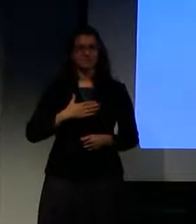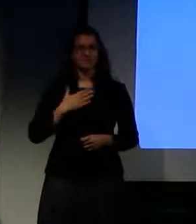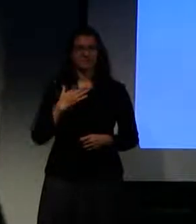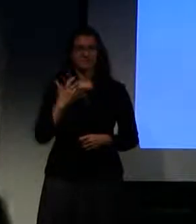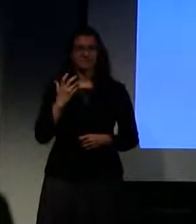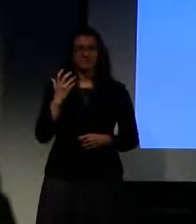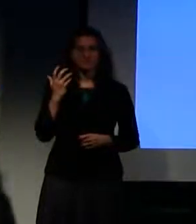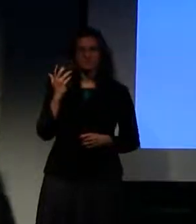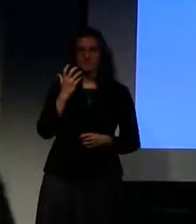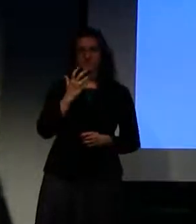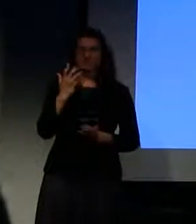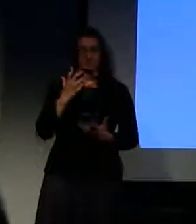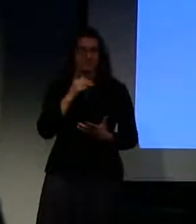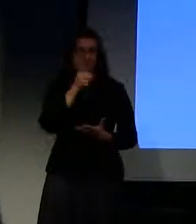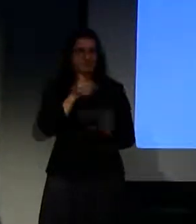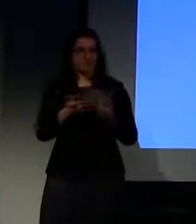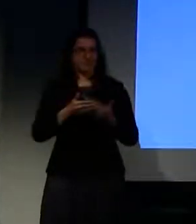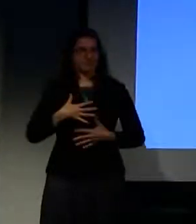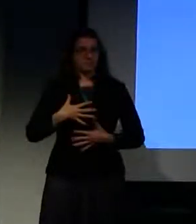Oh, whoever.